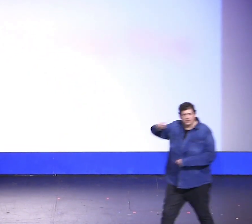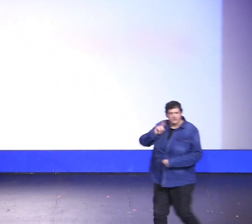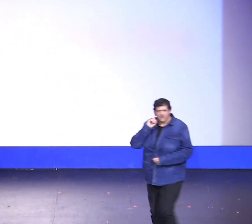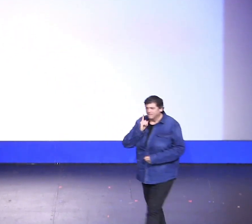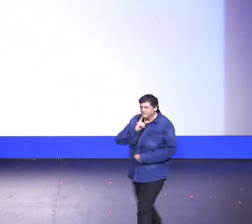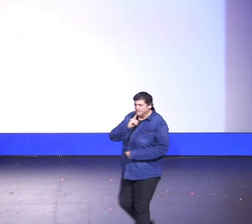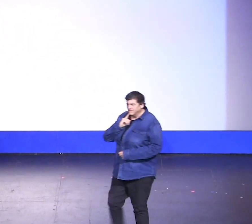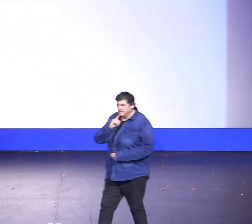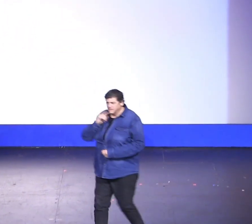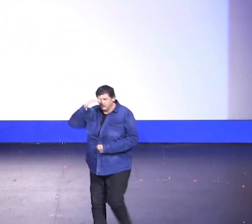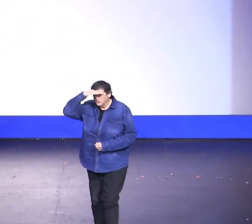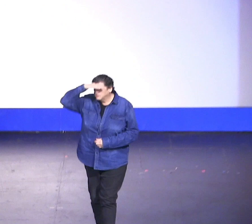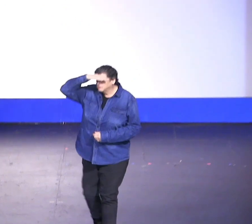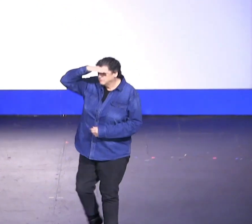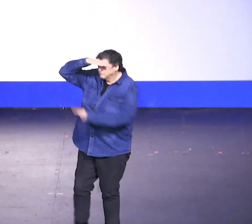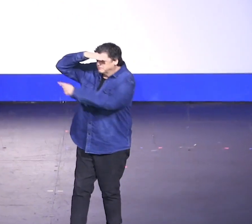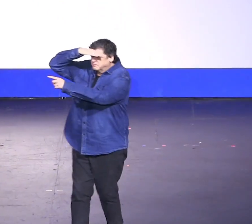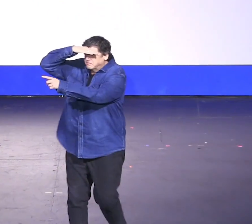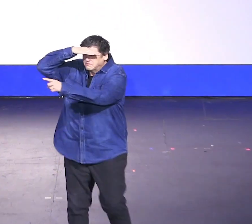Hello. How many of us are deaf in here?